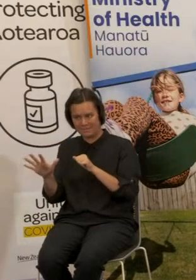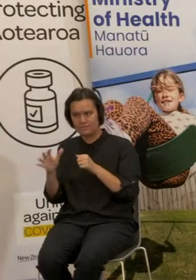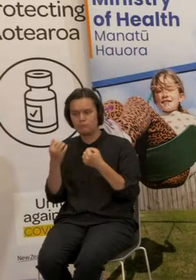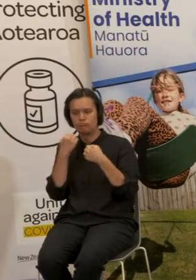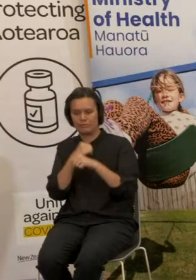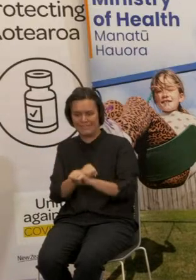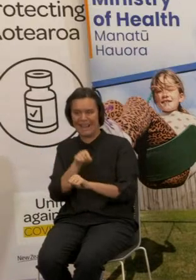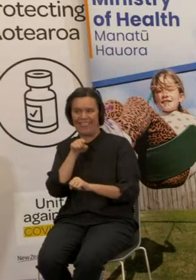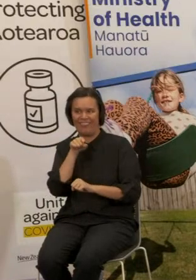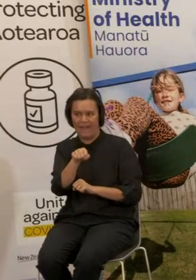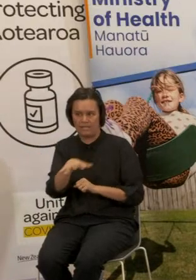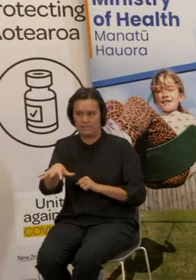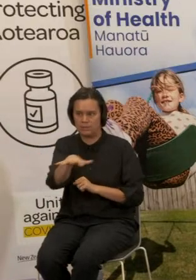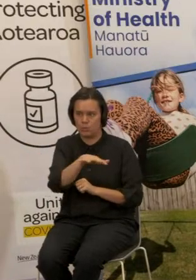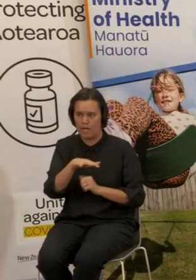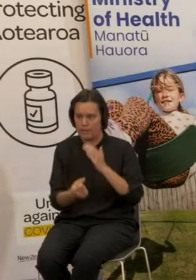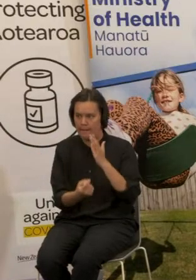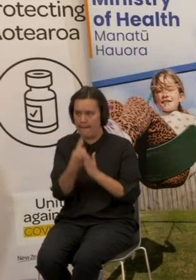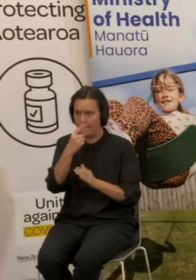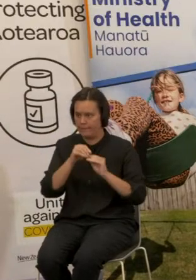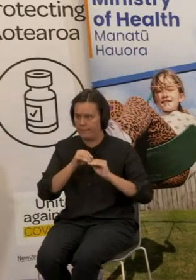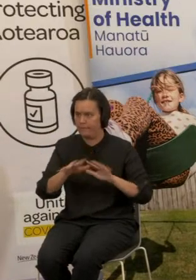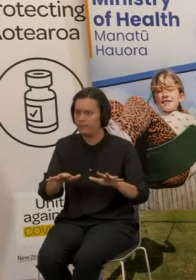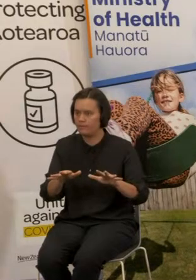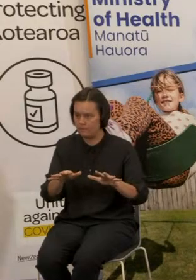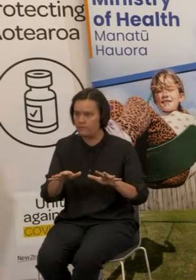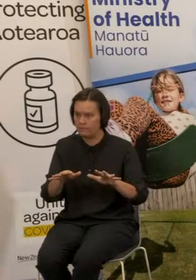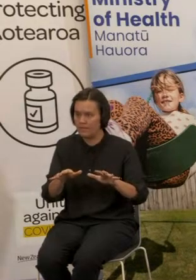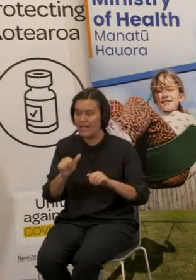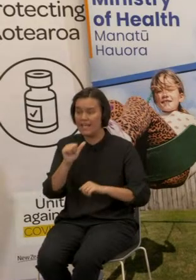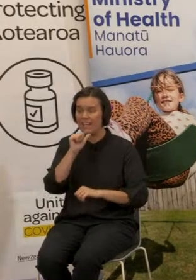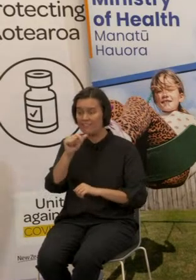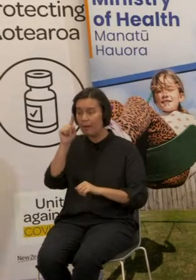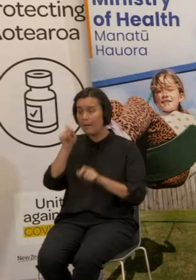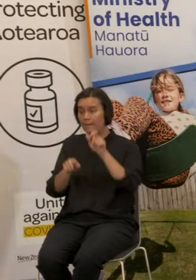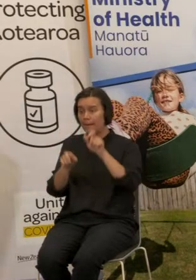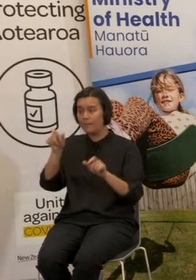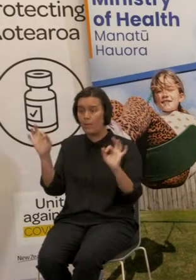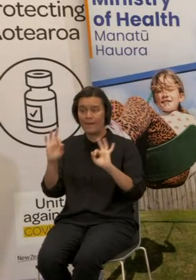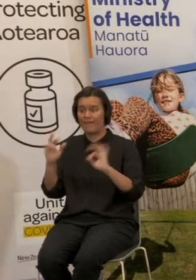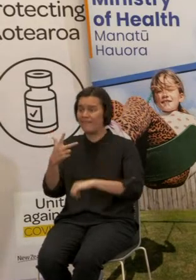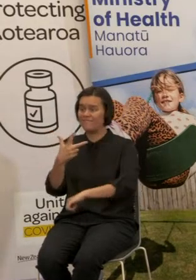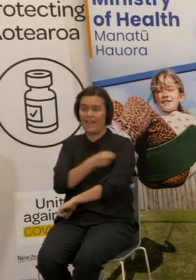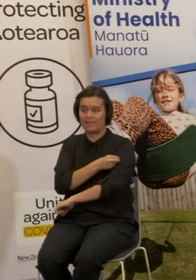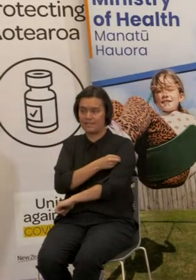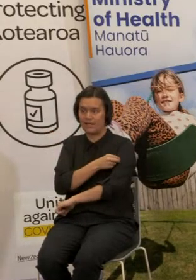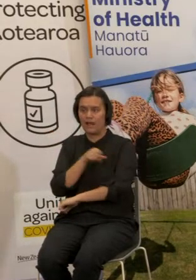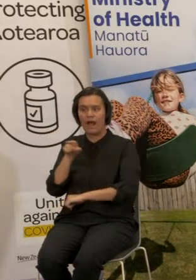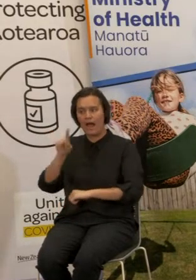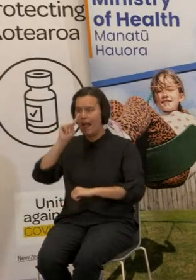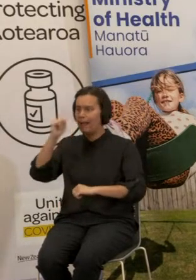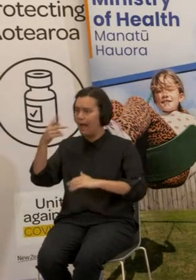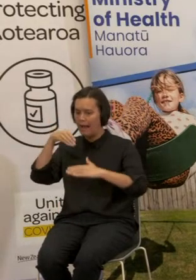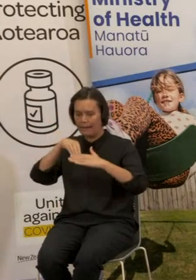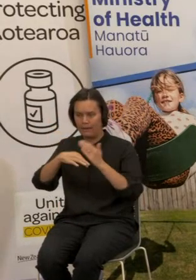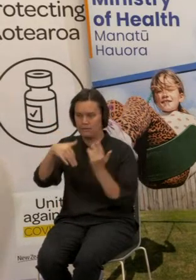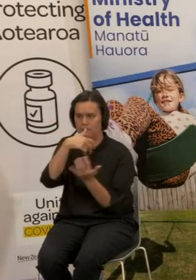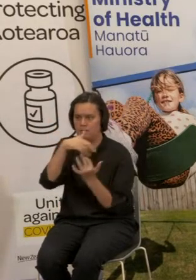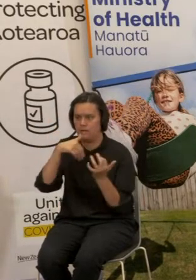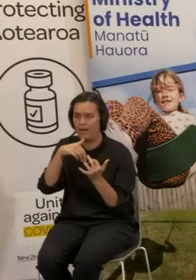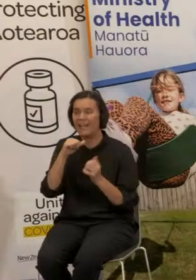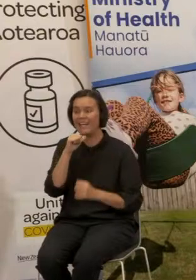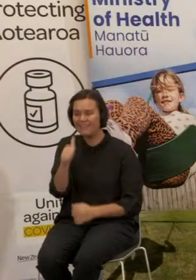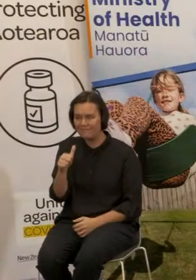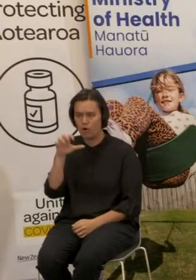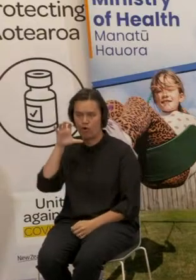restrict unvaccinated people from accessing the sort of settings where you're likely to see spread. And we know this from our analysis of the data